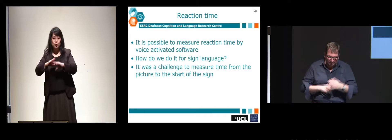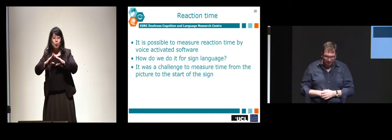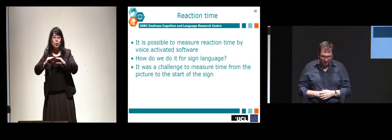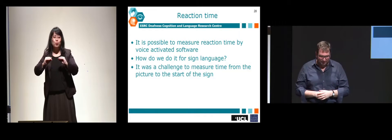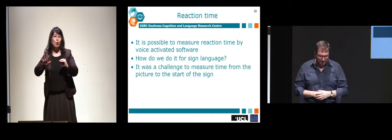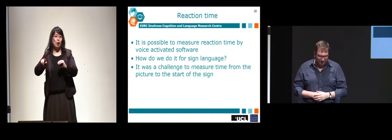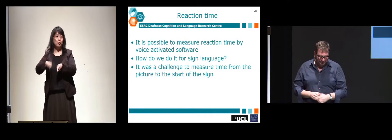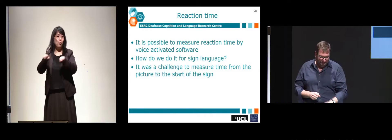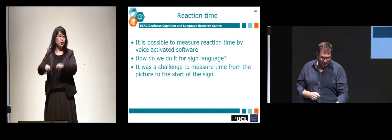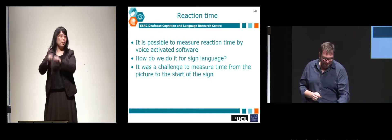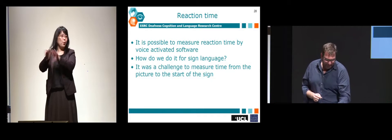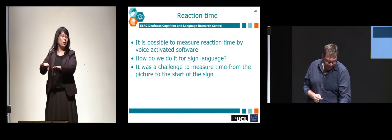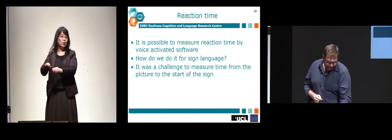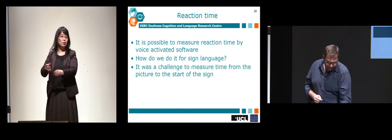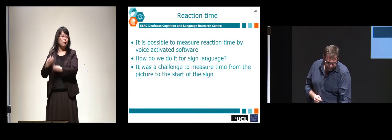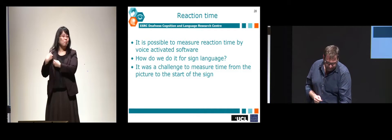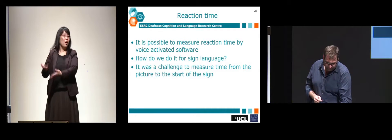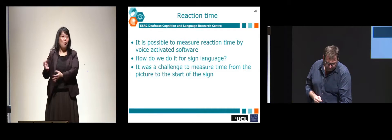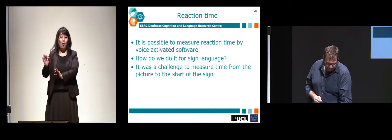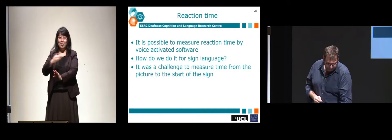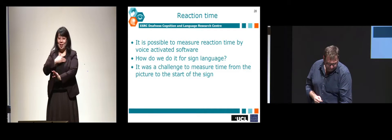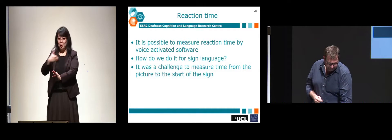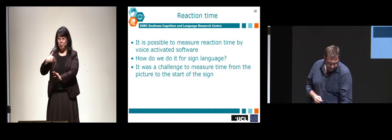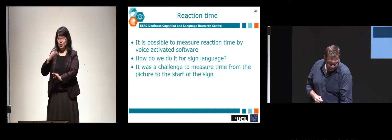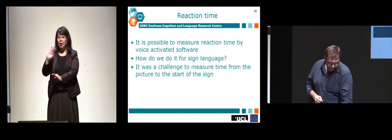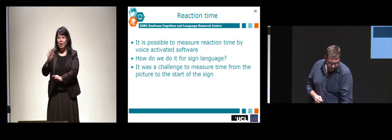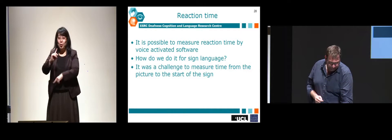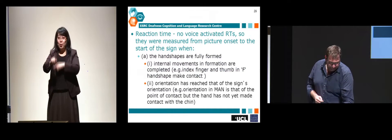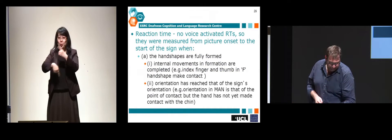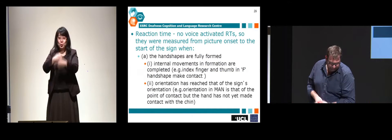It's a big challenge to do this.